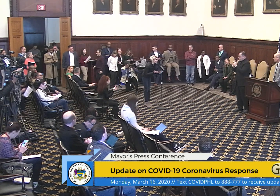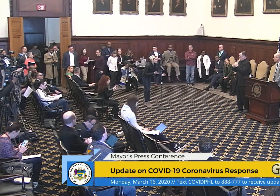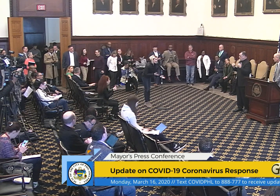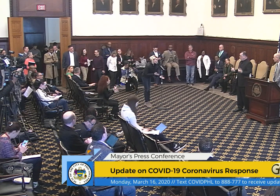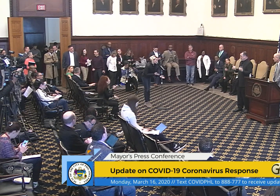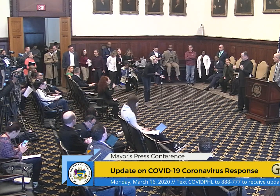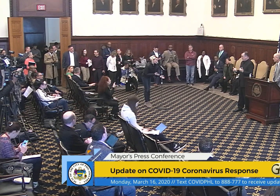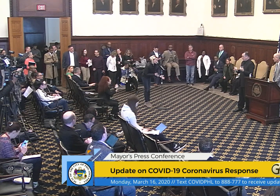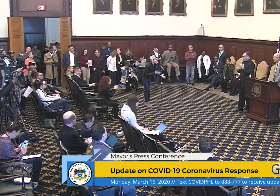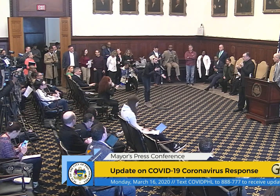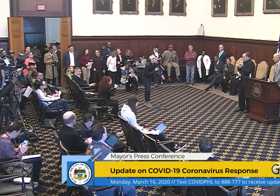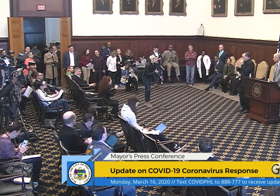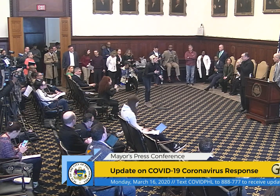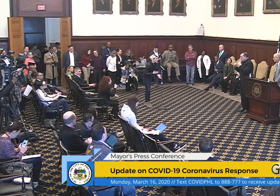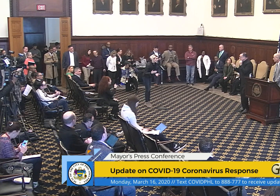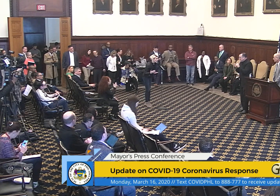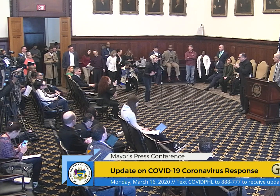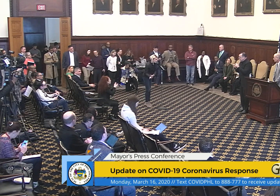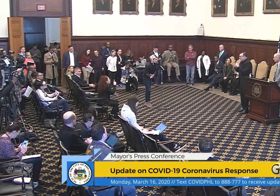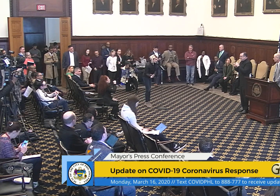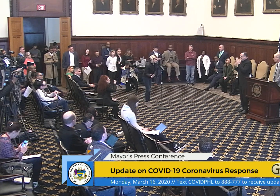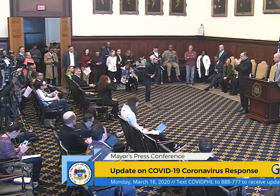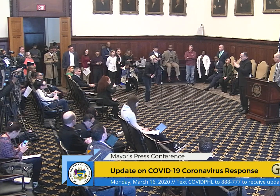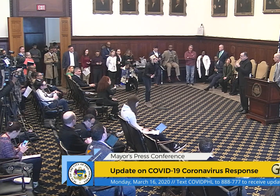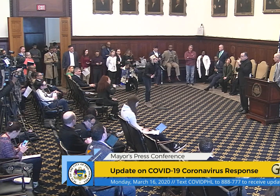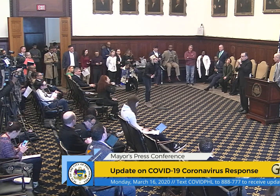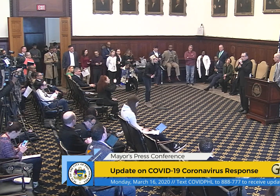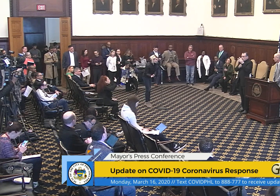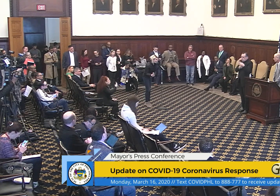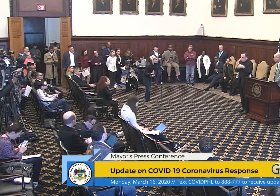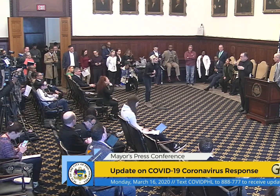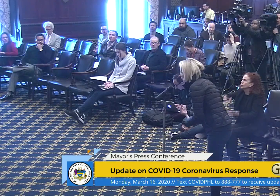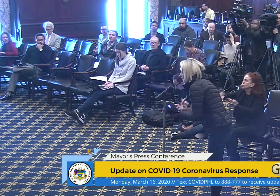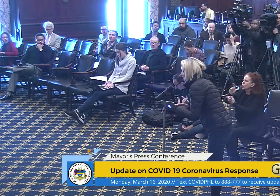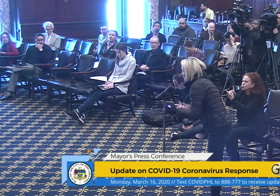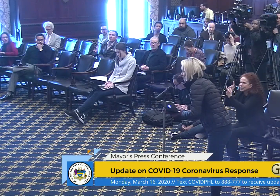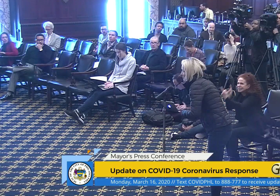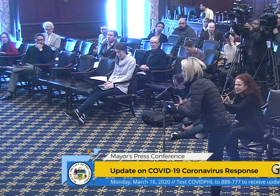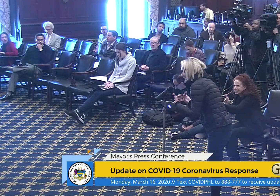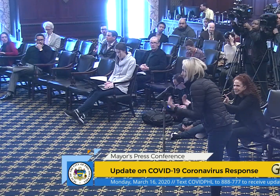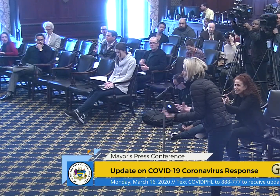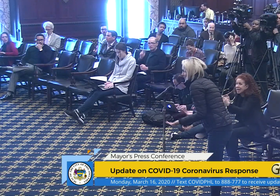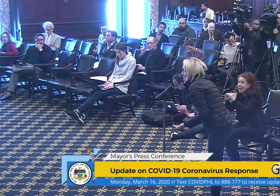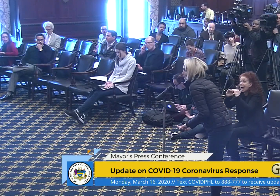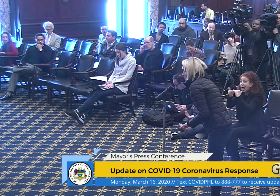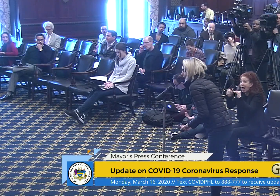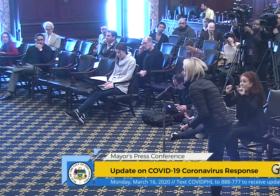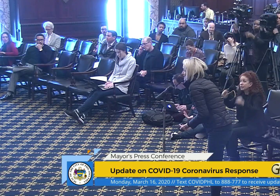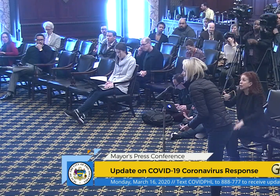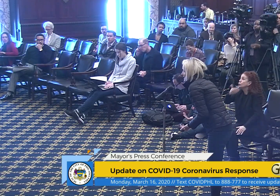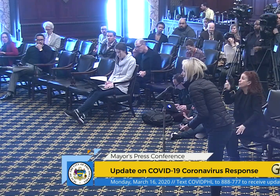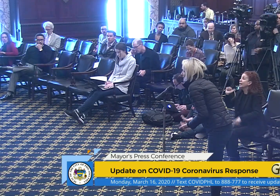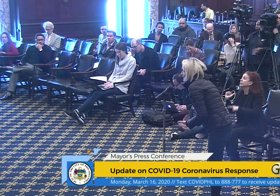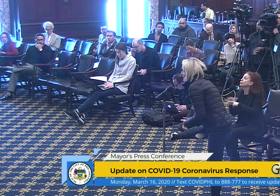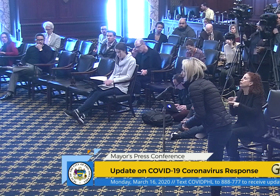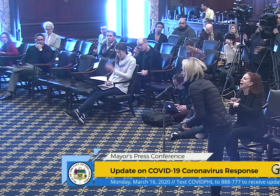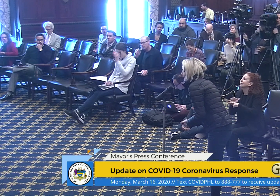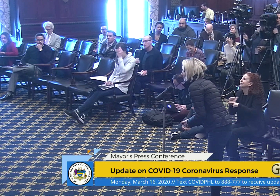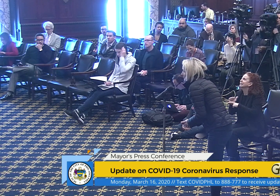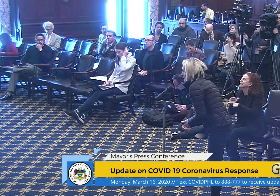What exactly are some do's and don'ts of social distancing, and how can people best practice